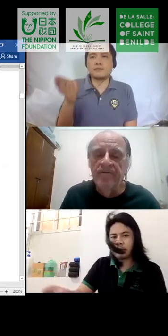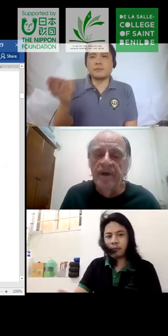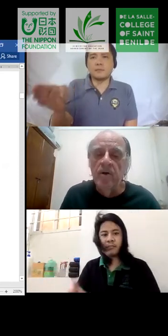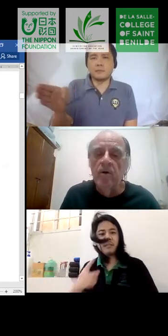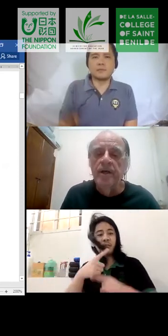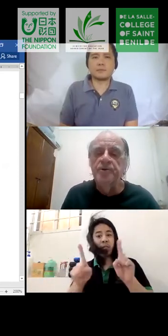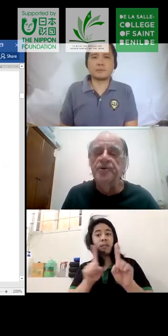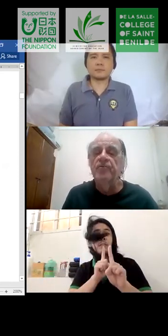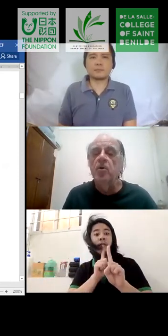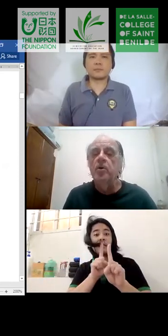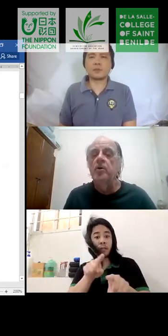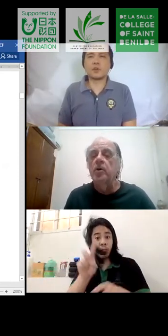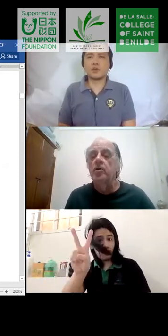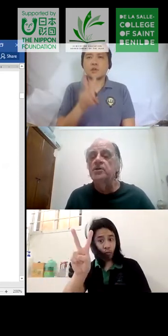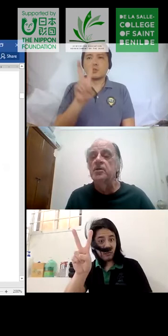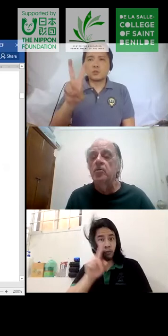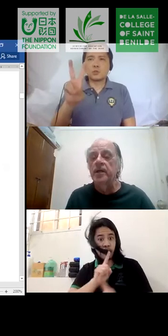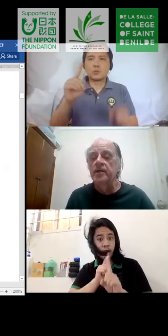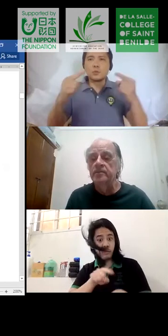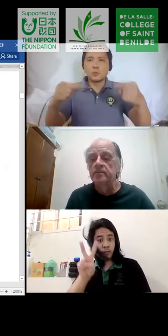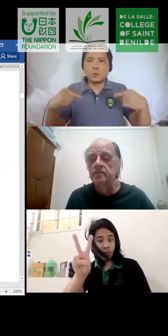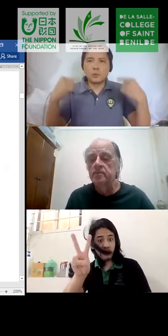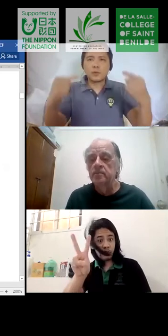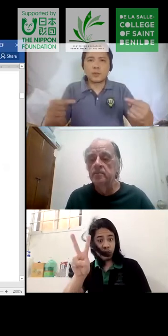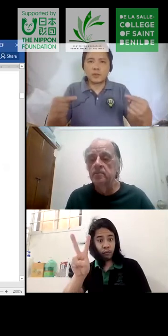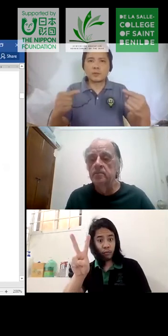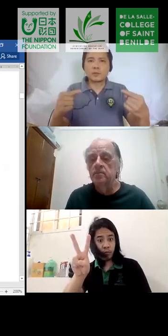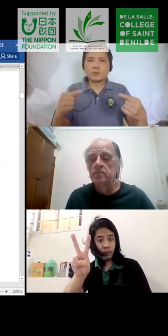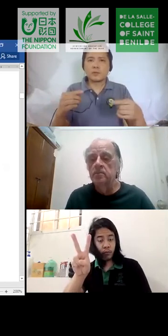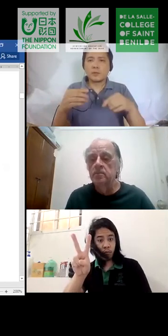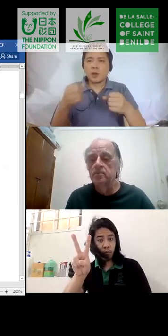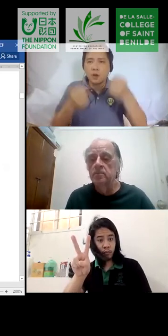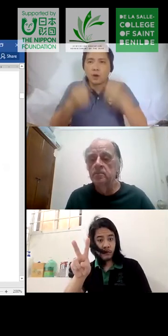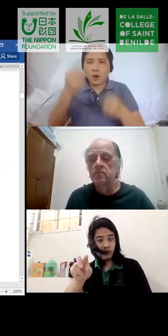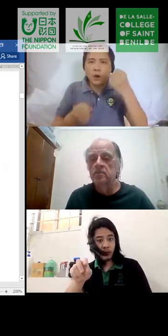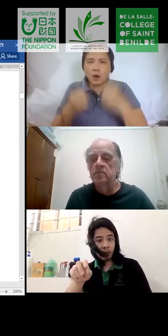two-wheel vehicle inches forward or goes slowly.